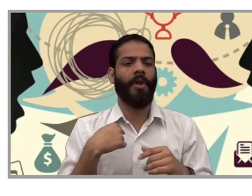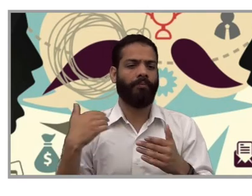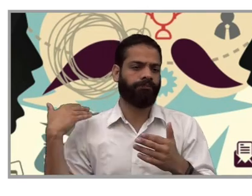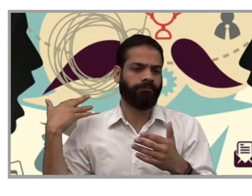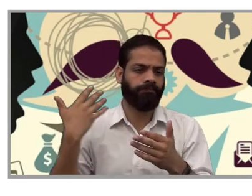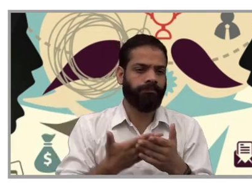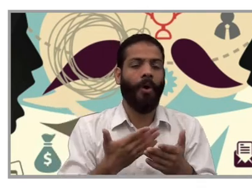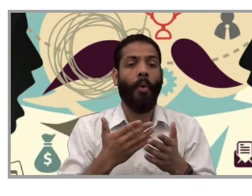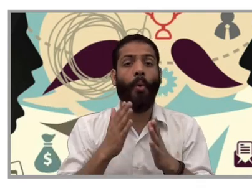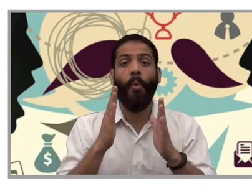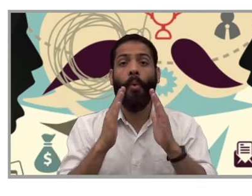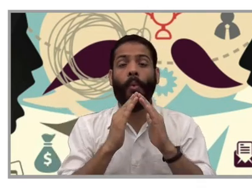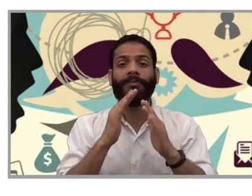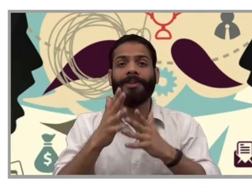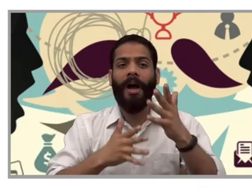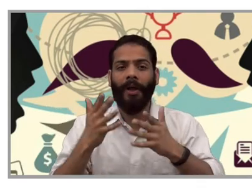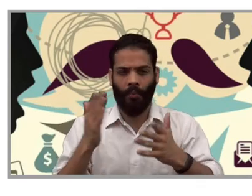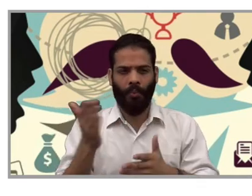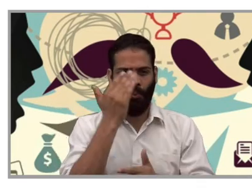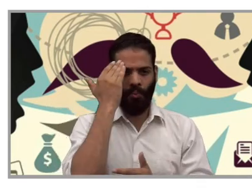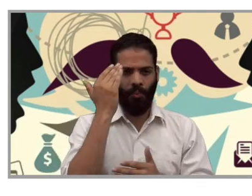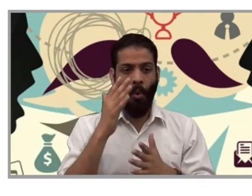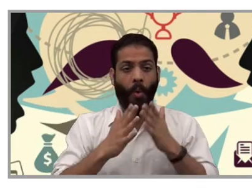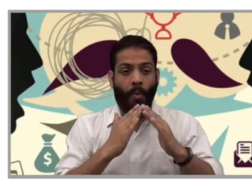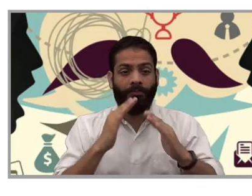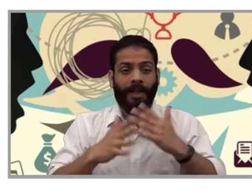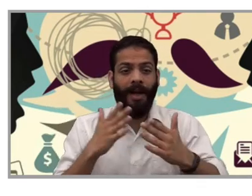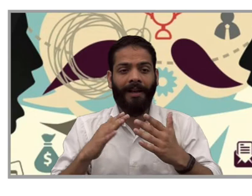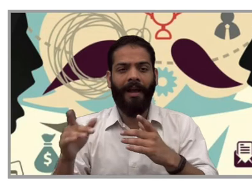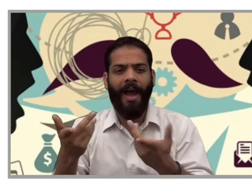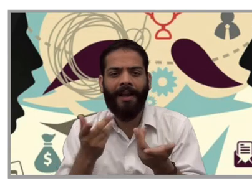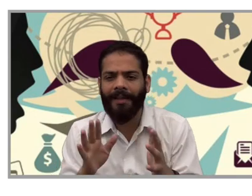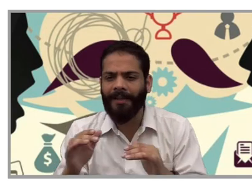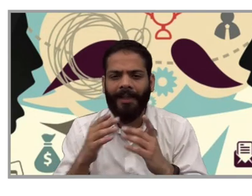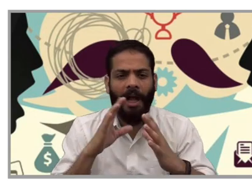initially but become arbitrary in due course of time.